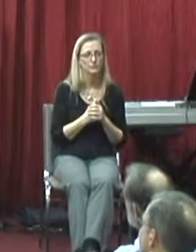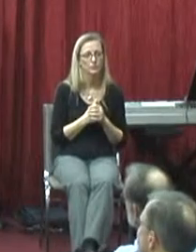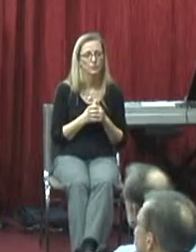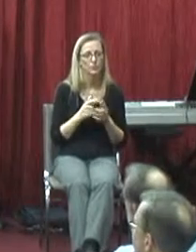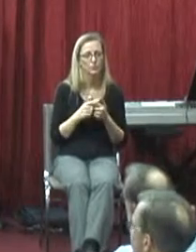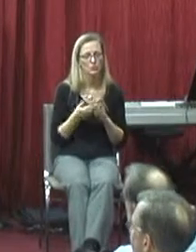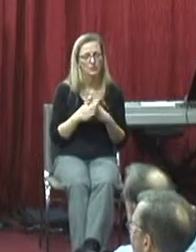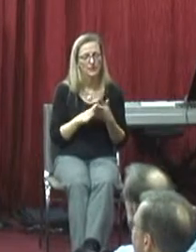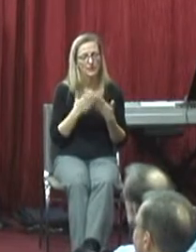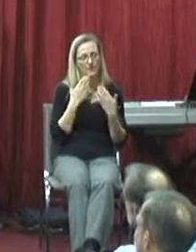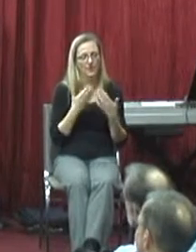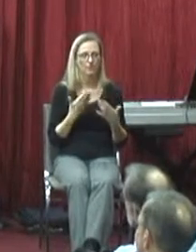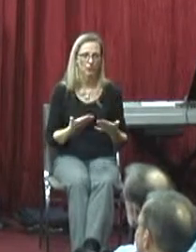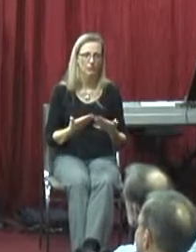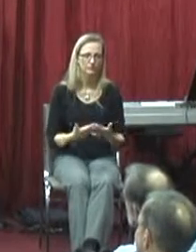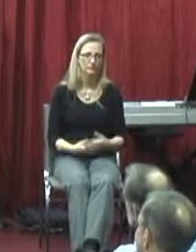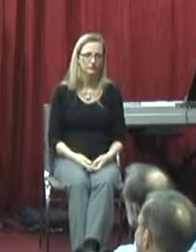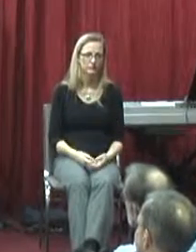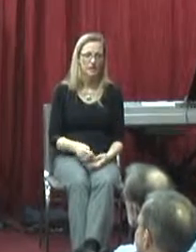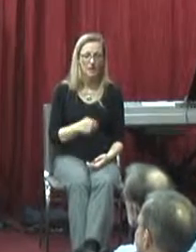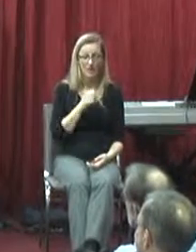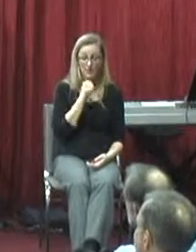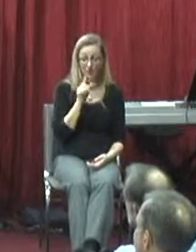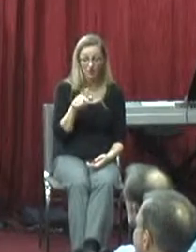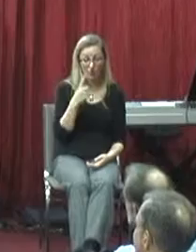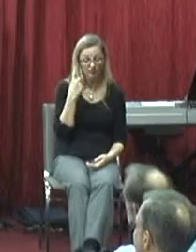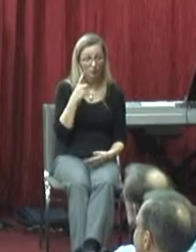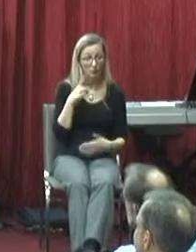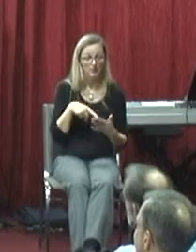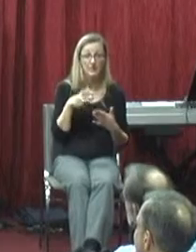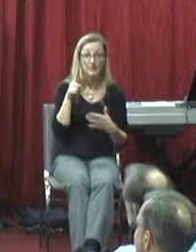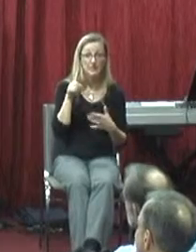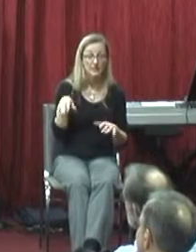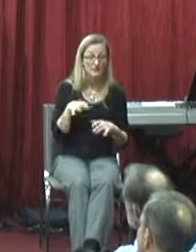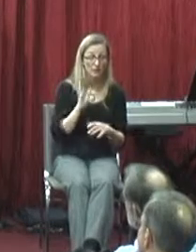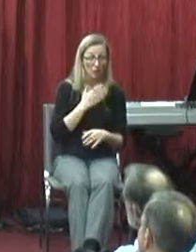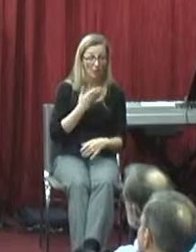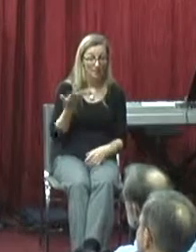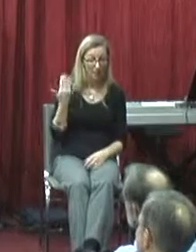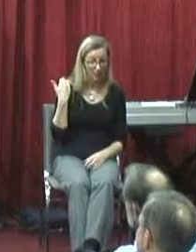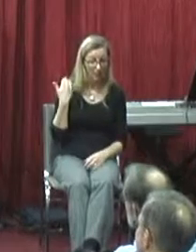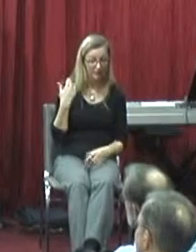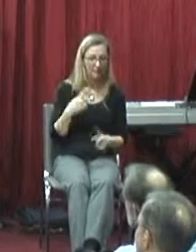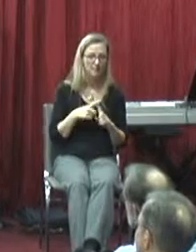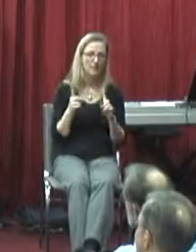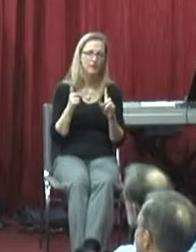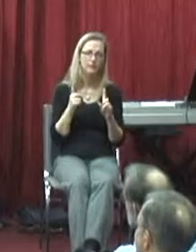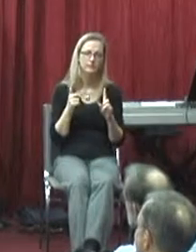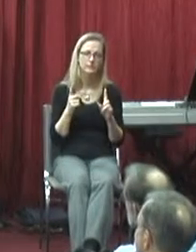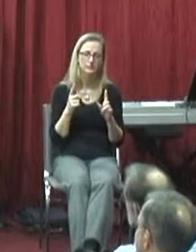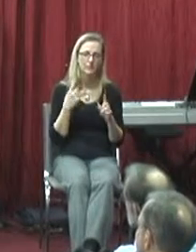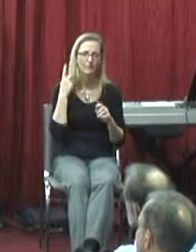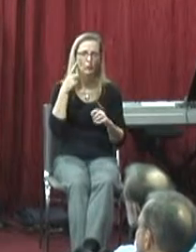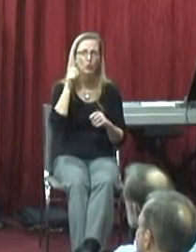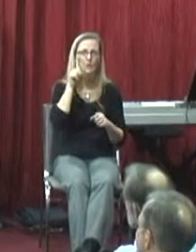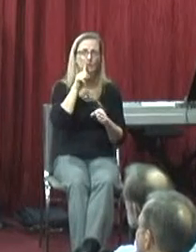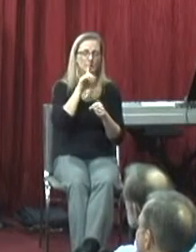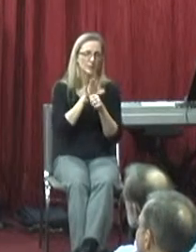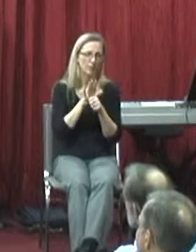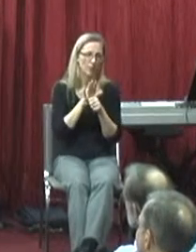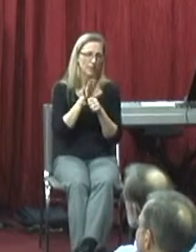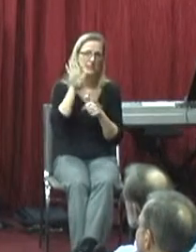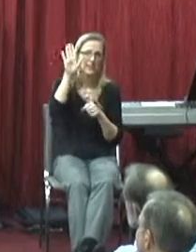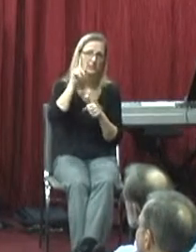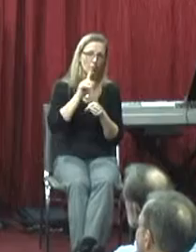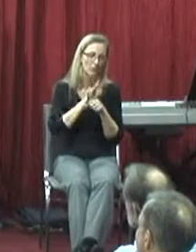to be thankful. Not just for what he's done in our past, but this is key, but for his promises